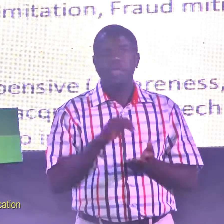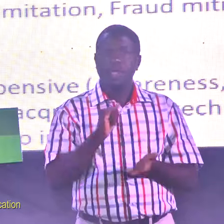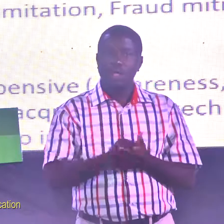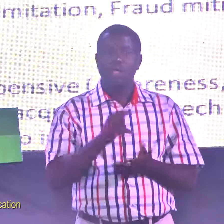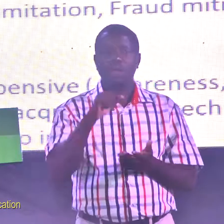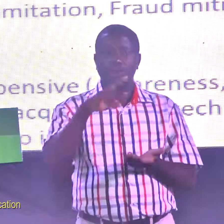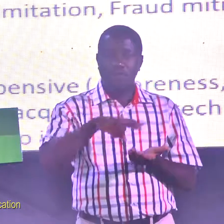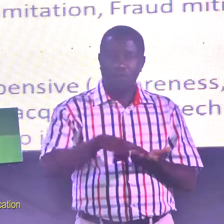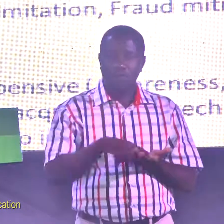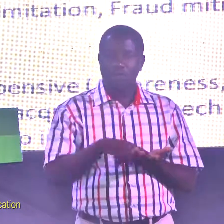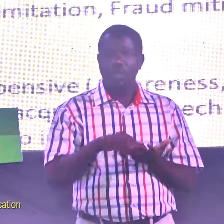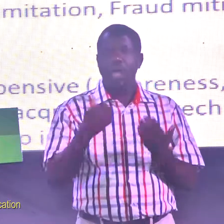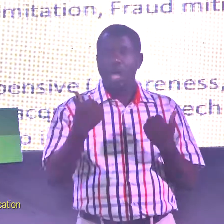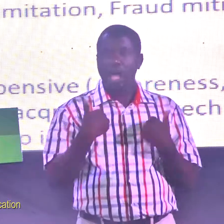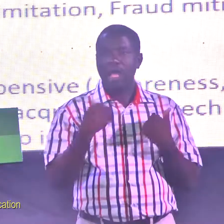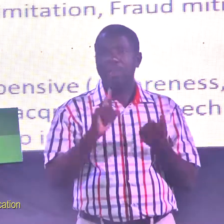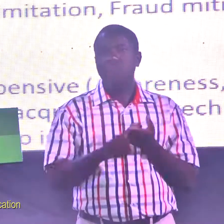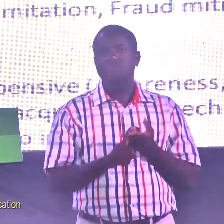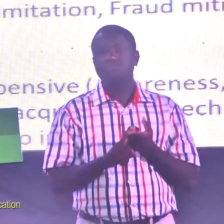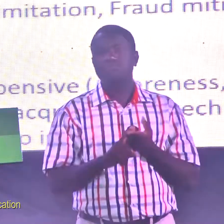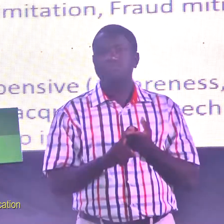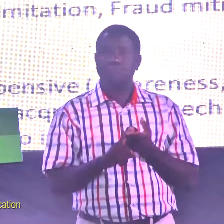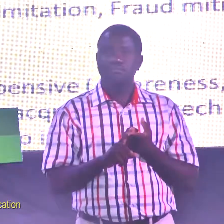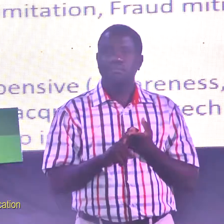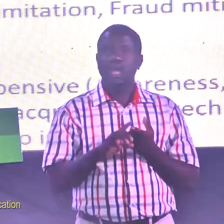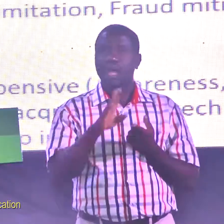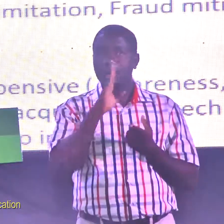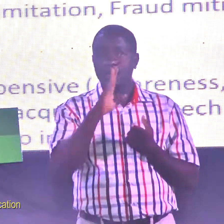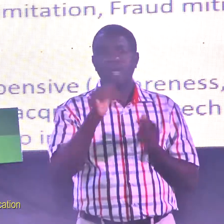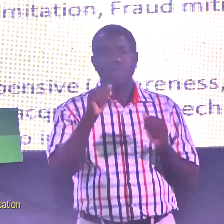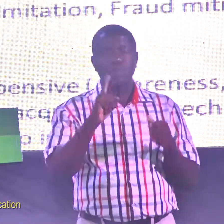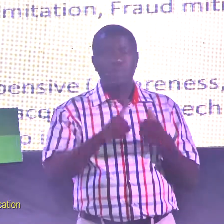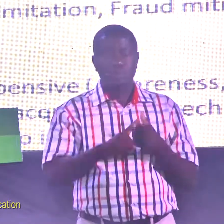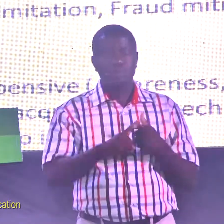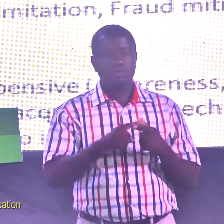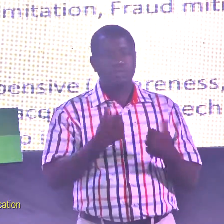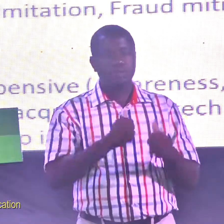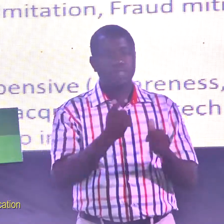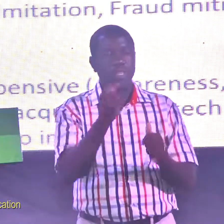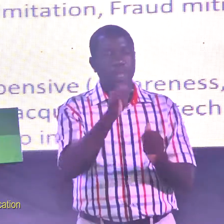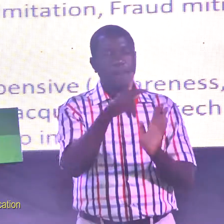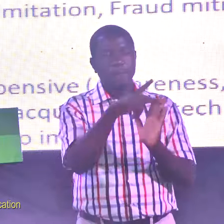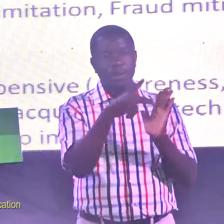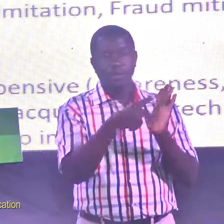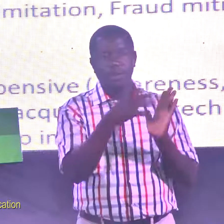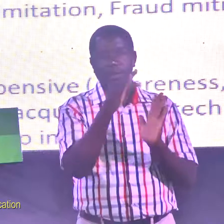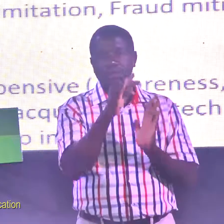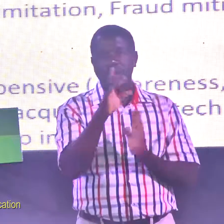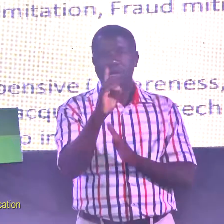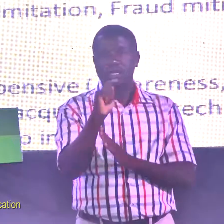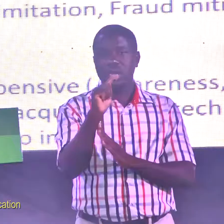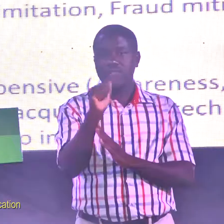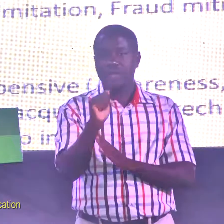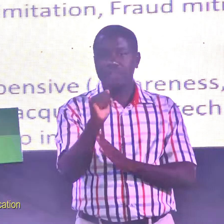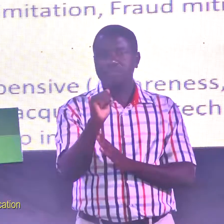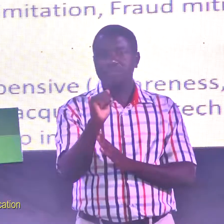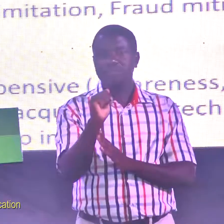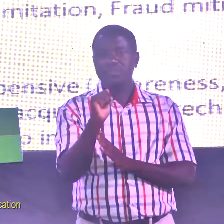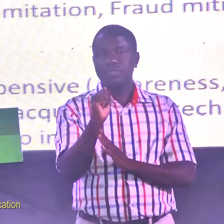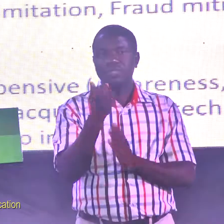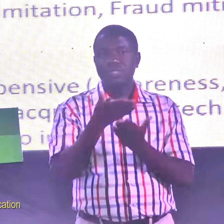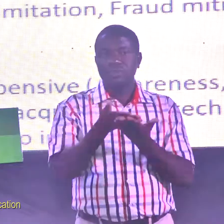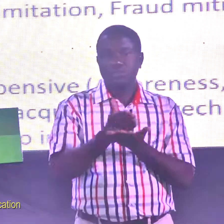that register has to aspire to the principles of data integrity